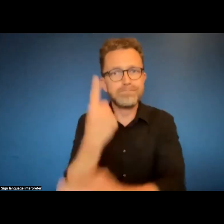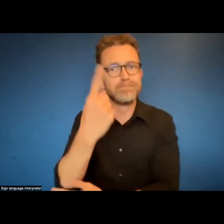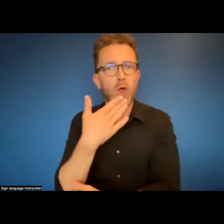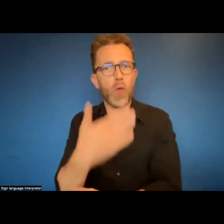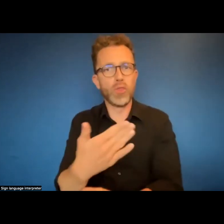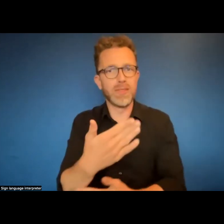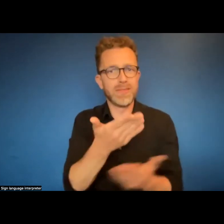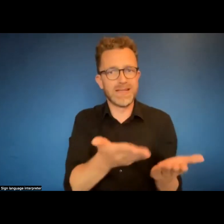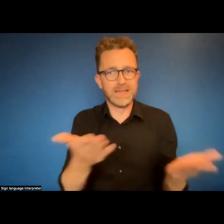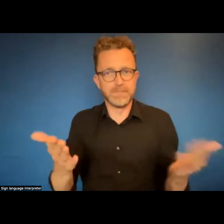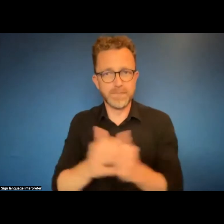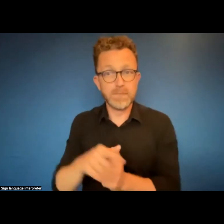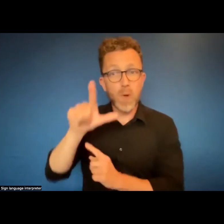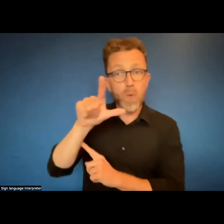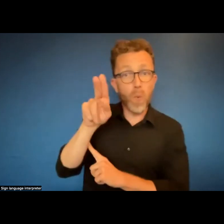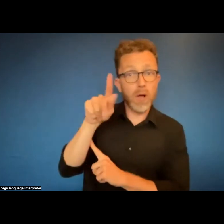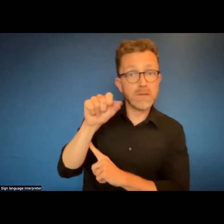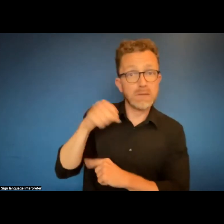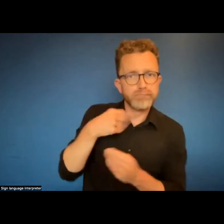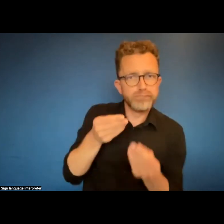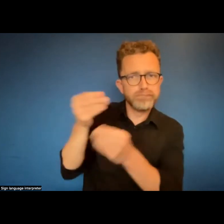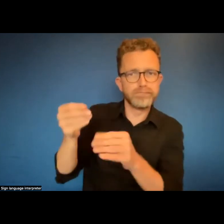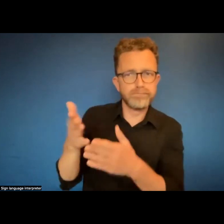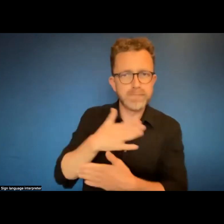know where this war